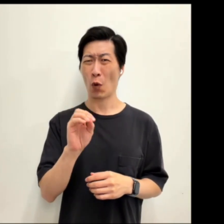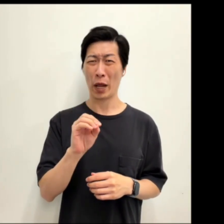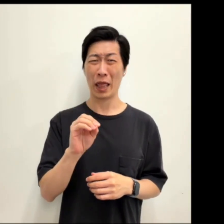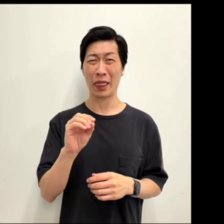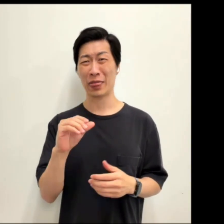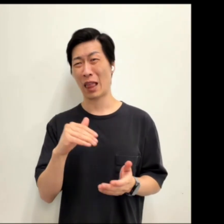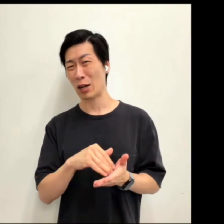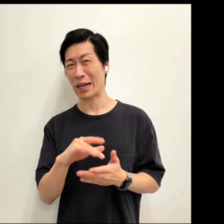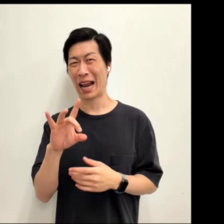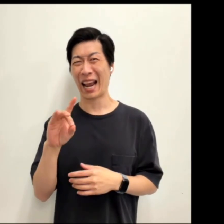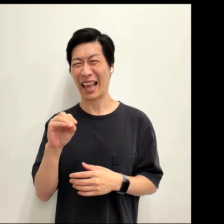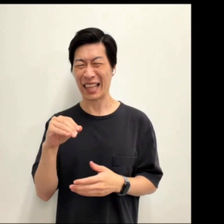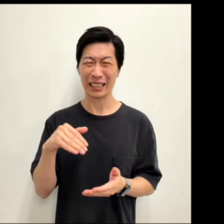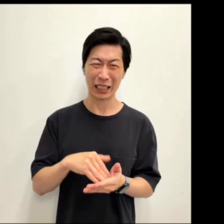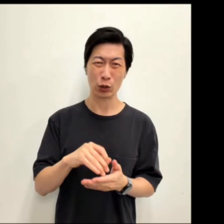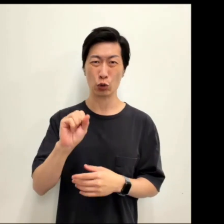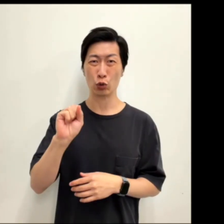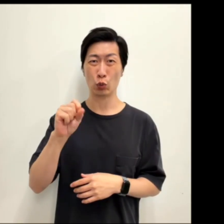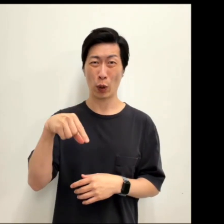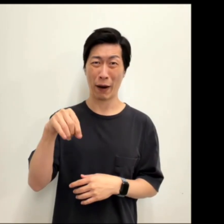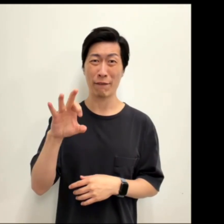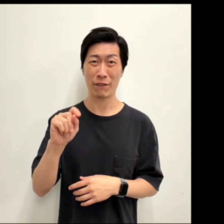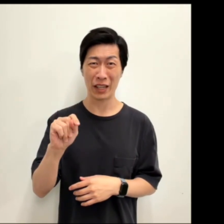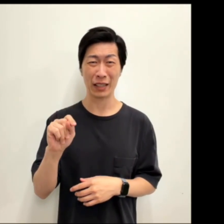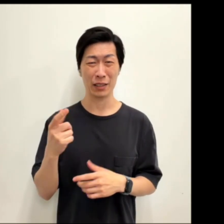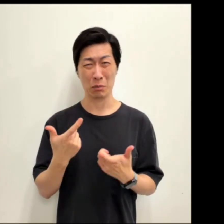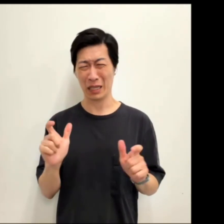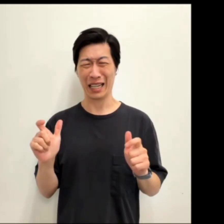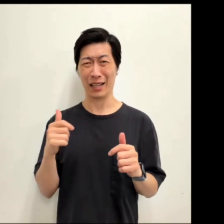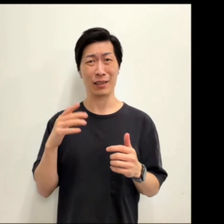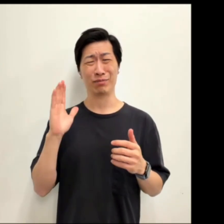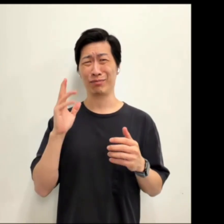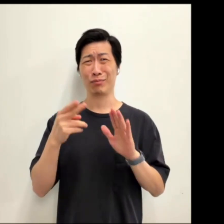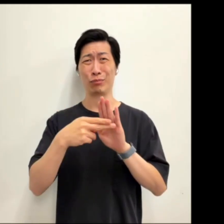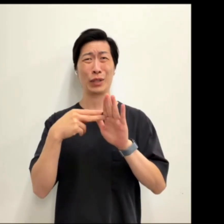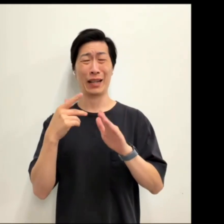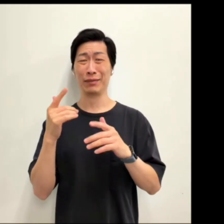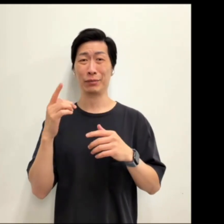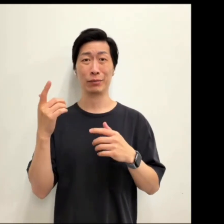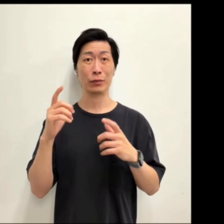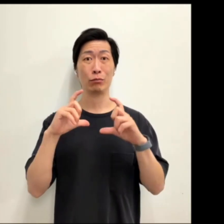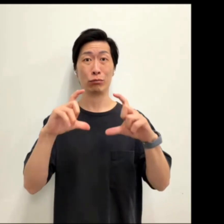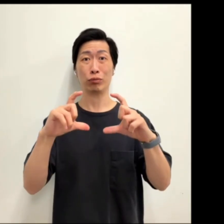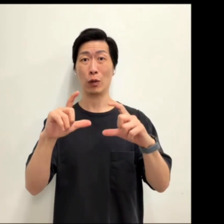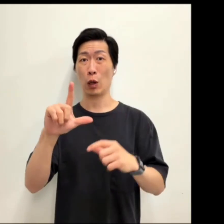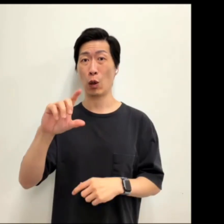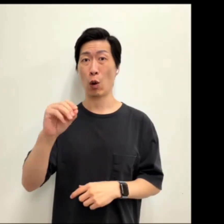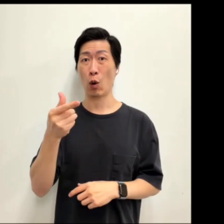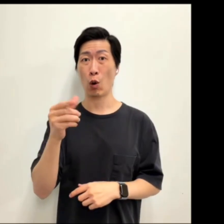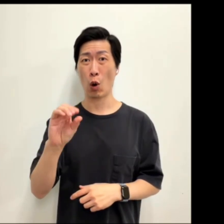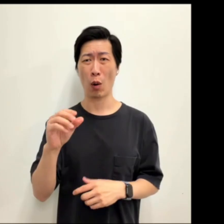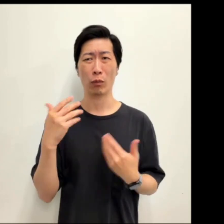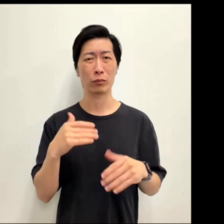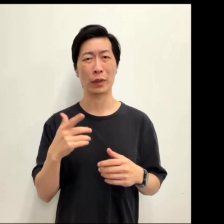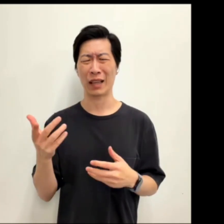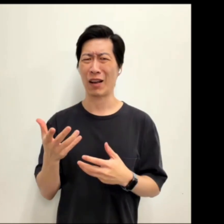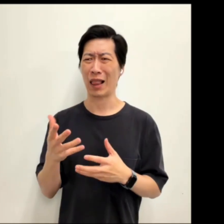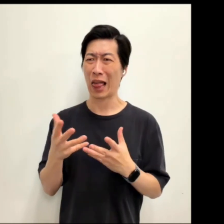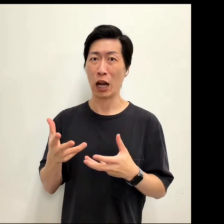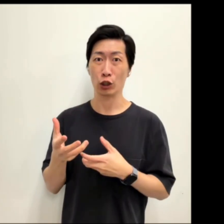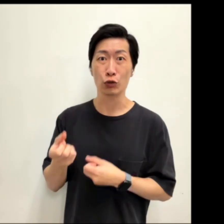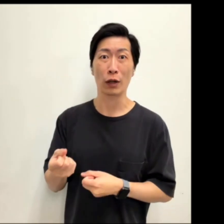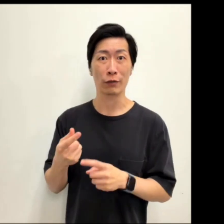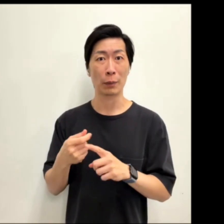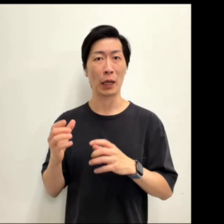and 80,000 square feet. Wow. They're massive. They have an amazing brand, an amazing logo, and they just have a lot of trust from